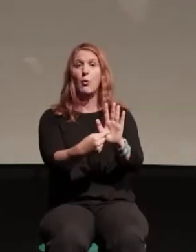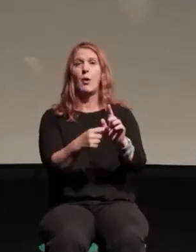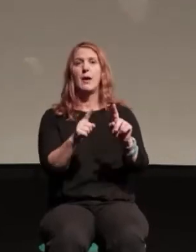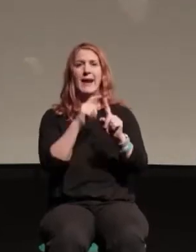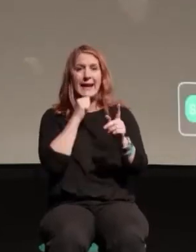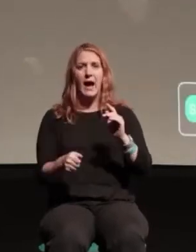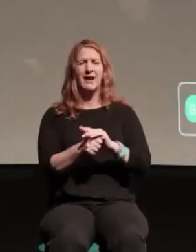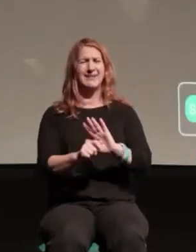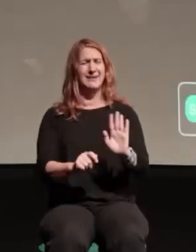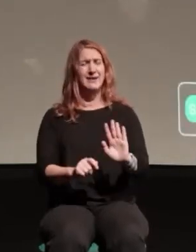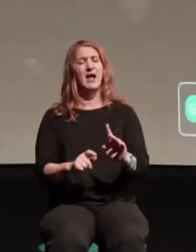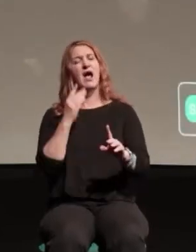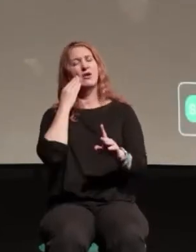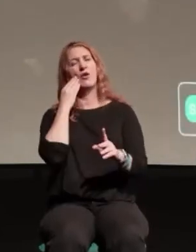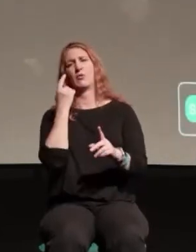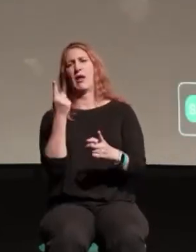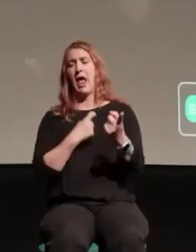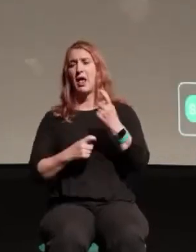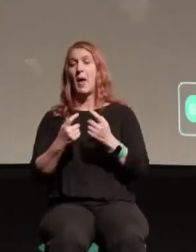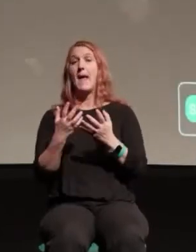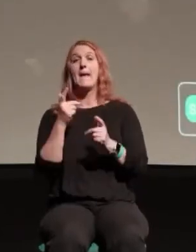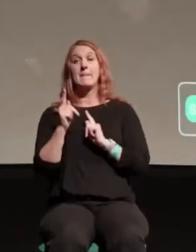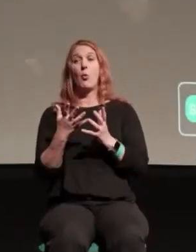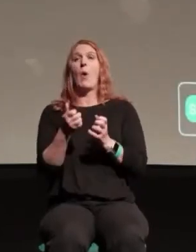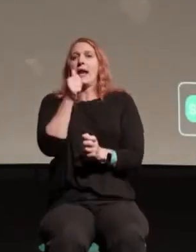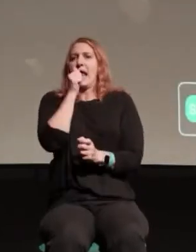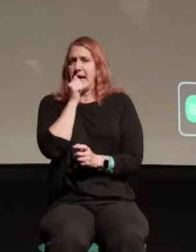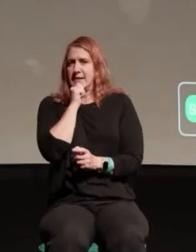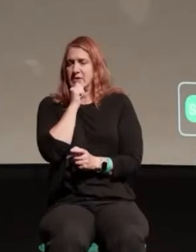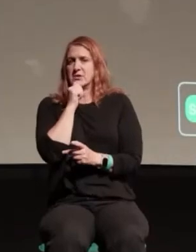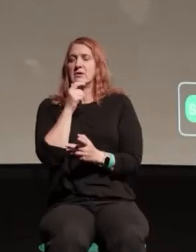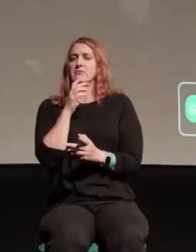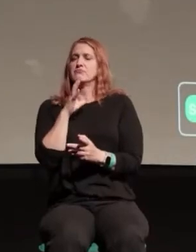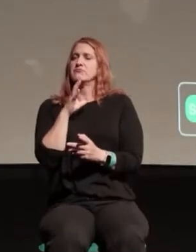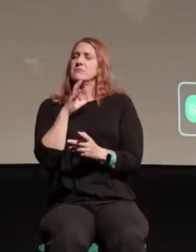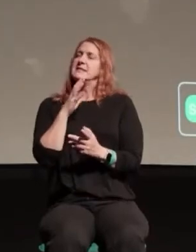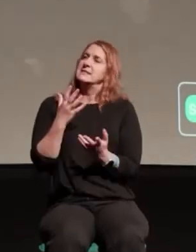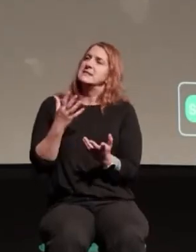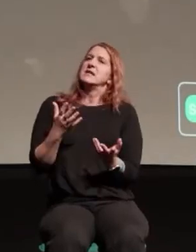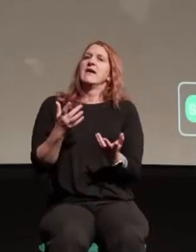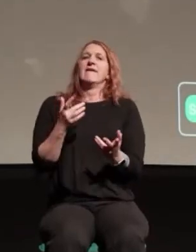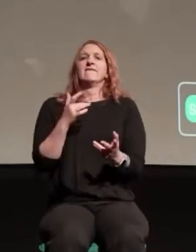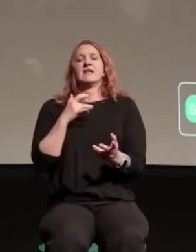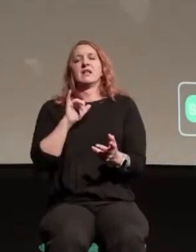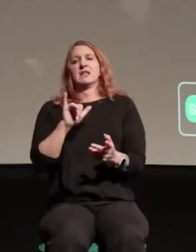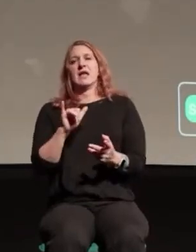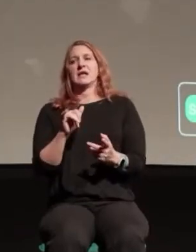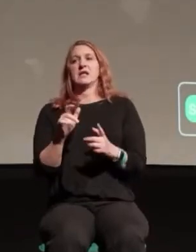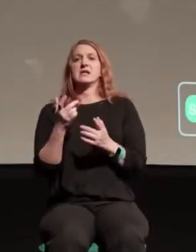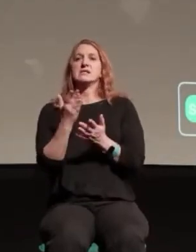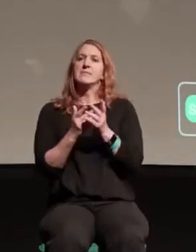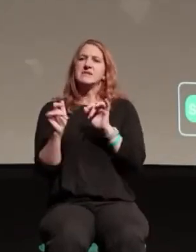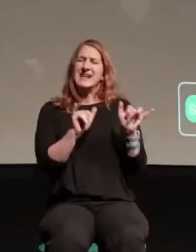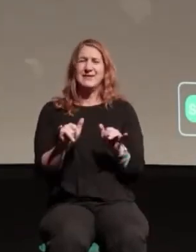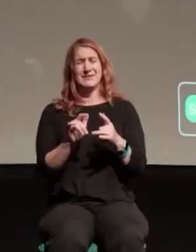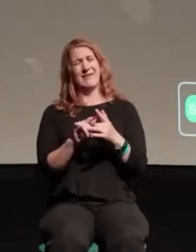I get this question, which is, can this funder be anonymous? They really want to be anonymous. And there are very few bright line answers in the standards world. It's almost all